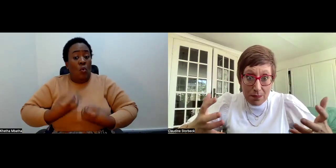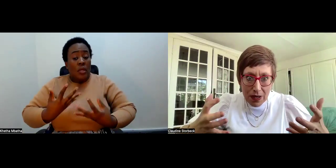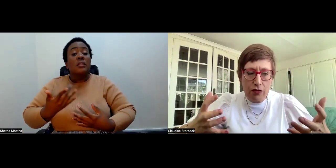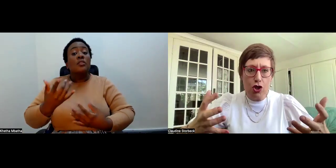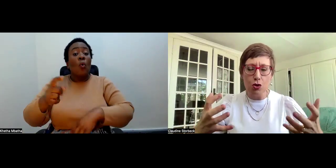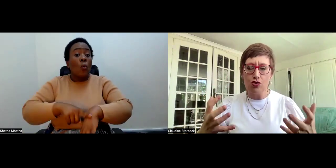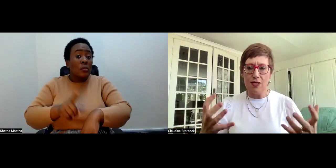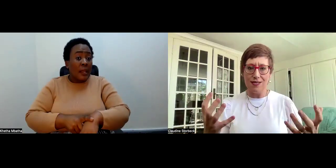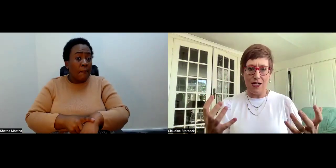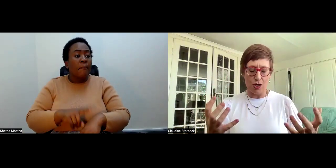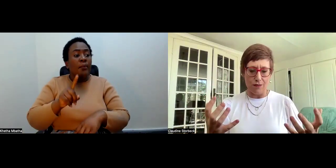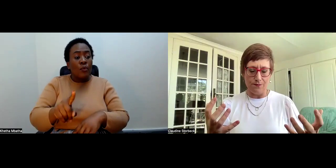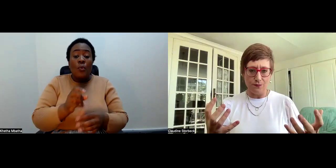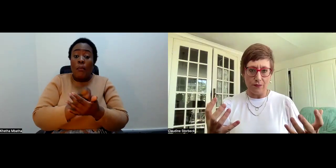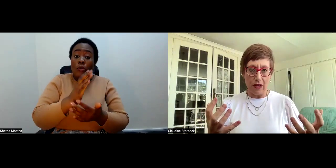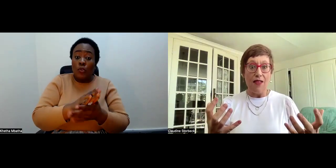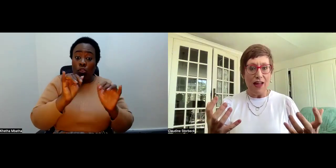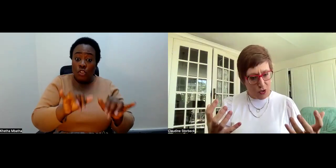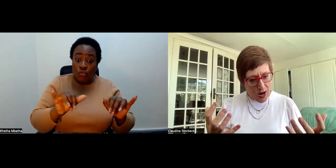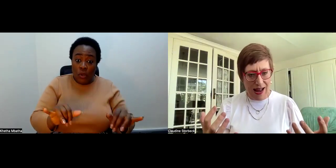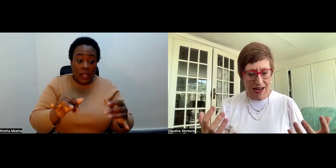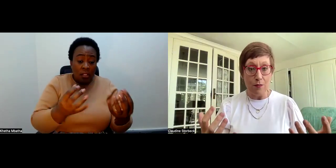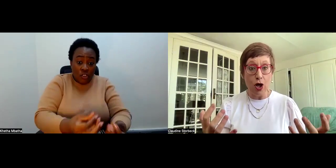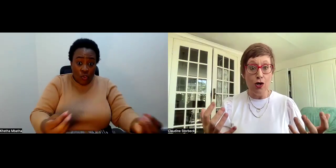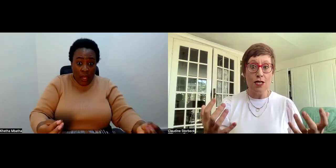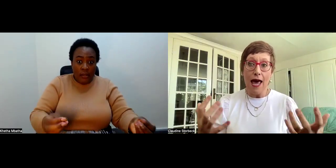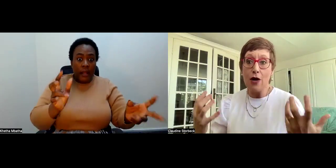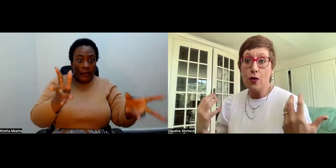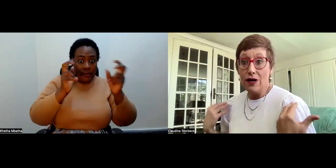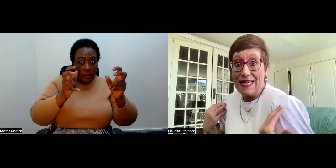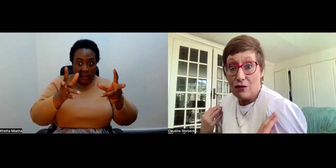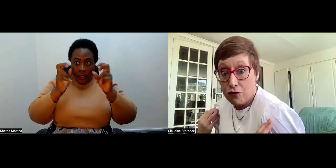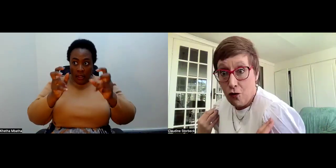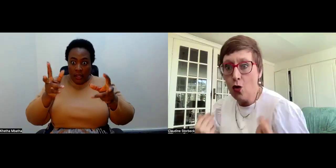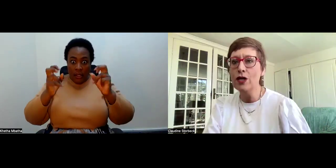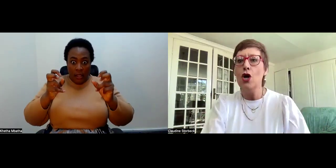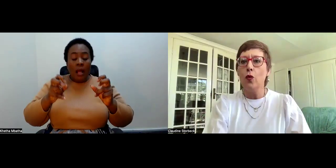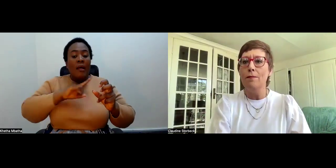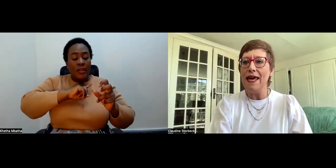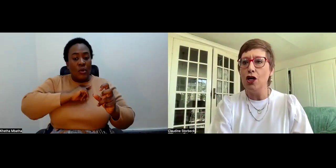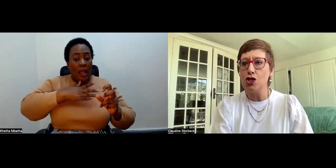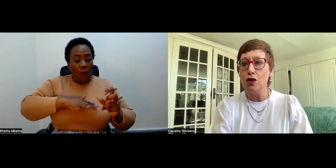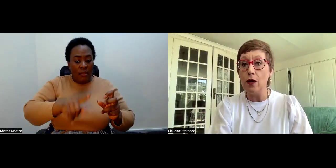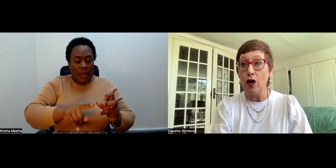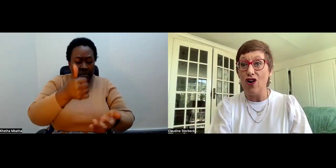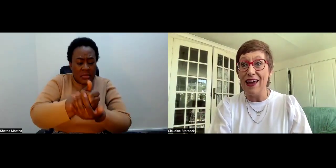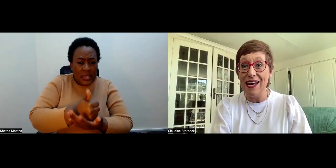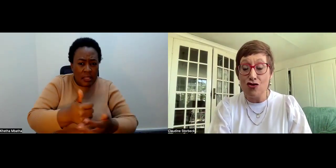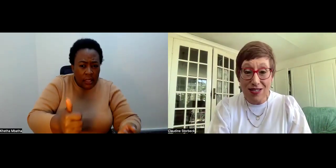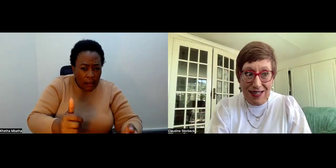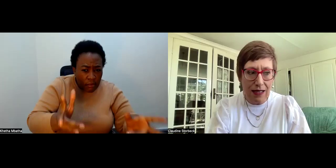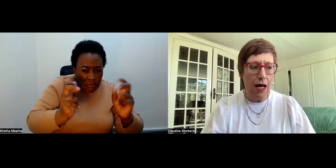you're keeping the children's attention. That's why I like them close, and we're leaning forward. We're making sure that we